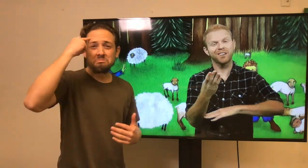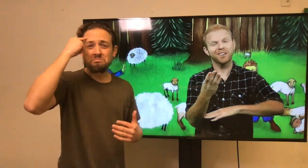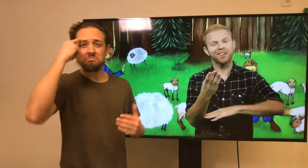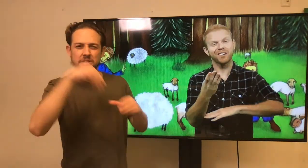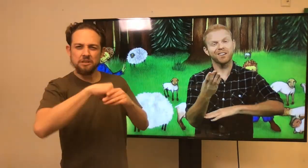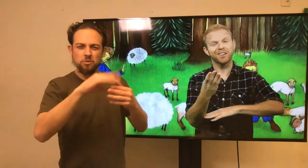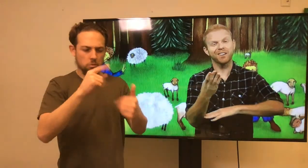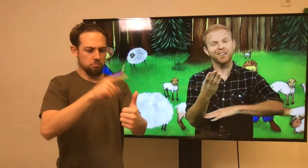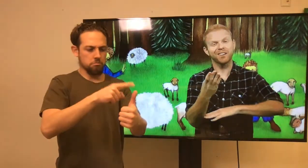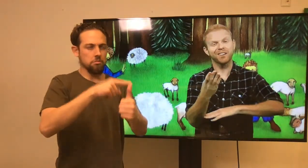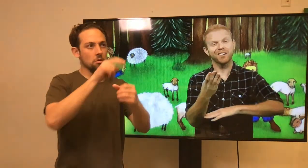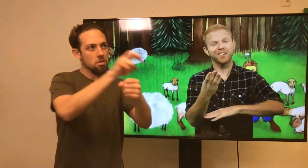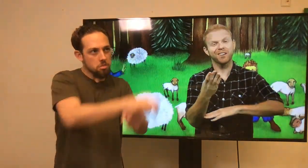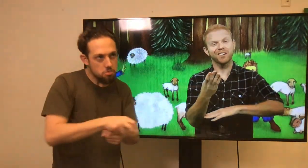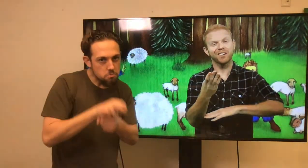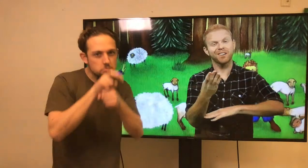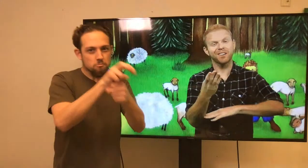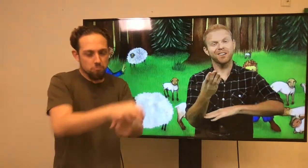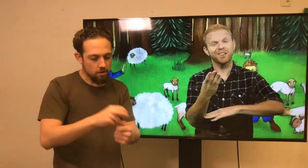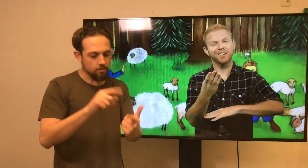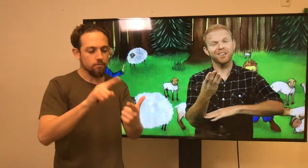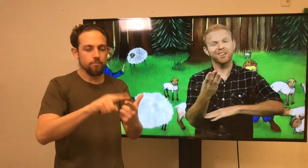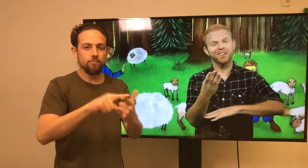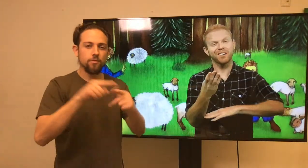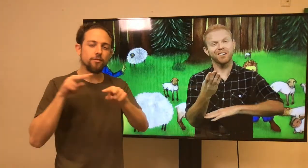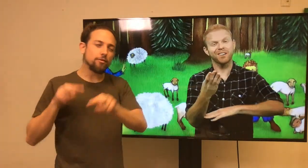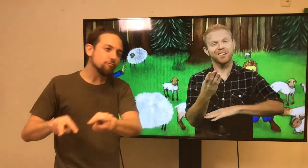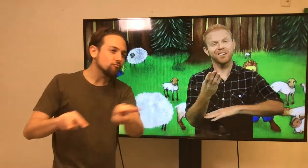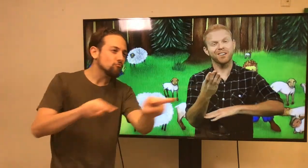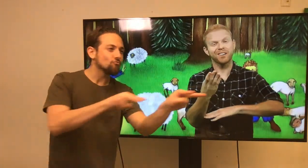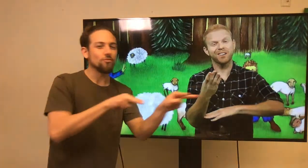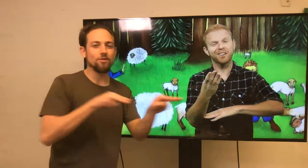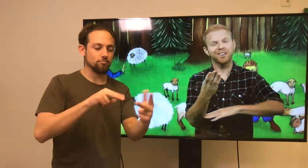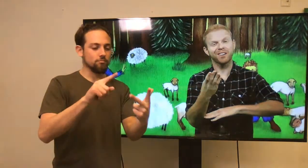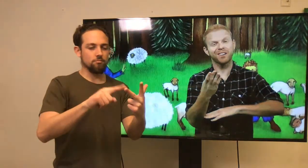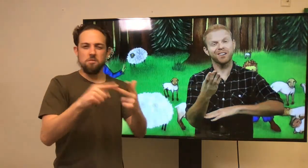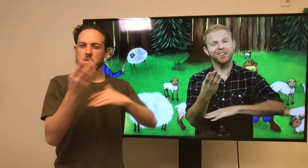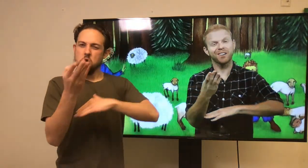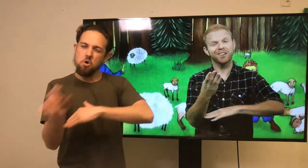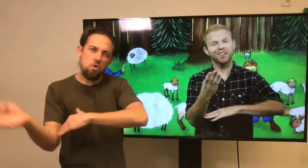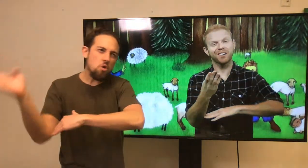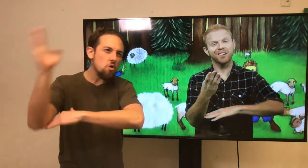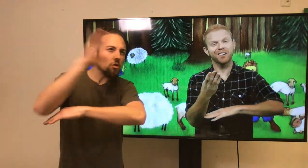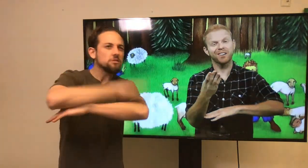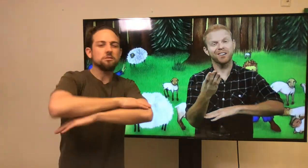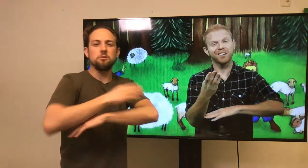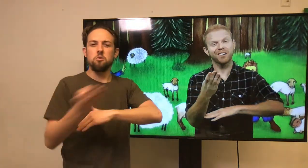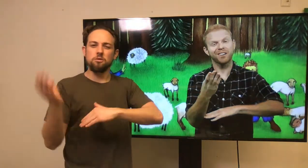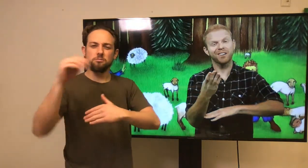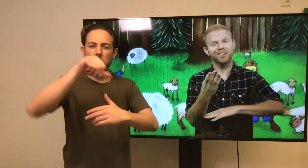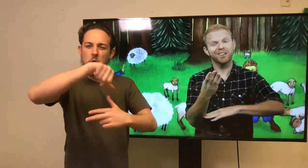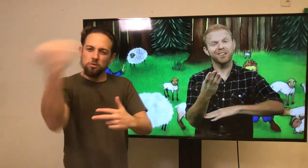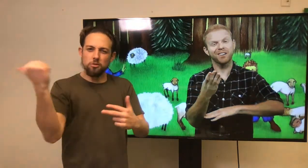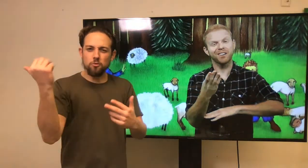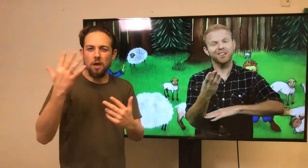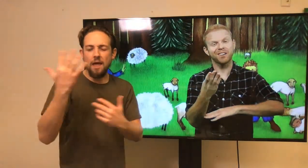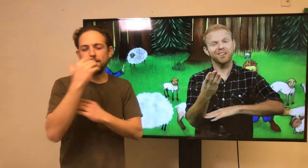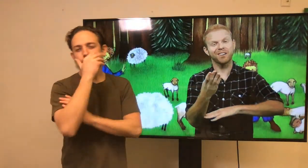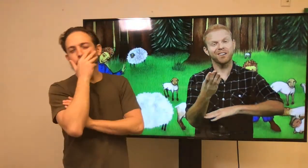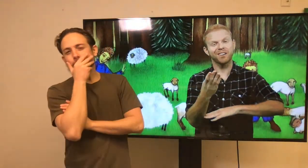What's another sign that you can think of in the story? So we've already done sitting, watching all day. What are